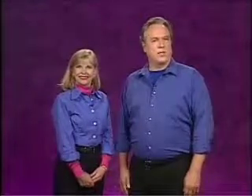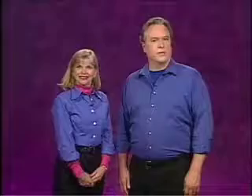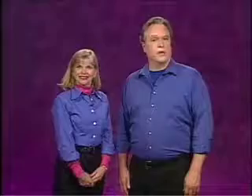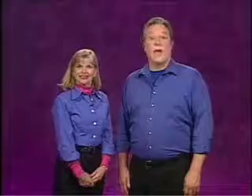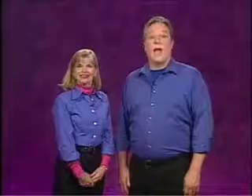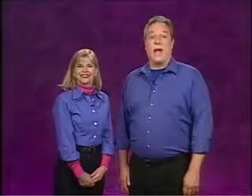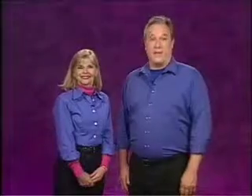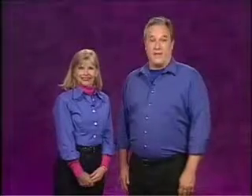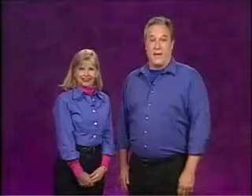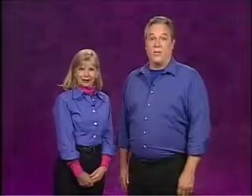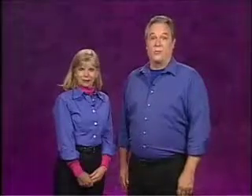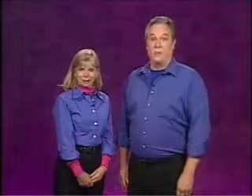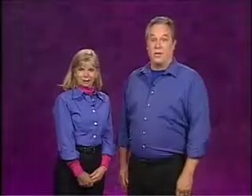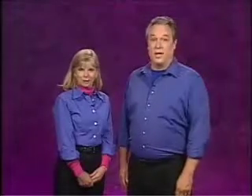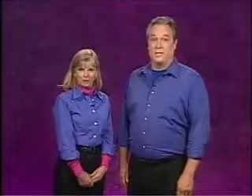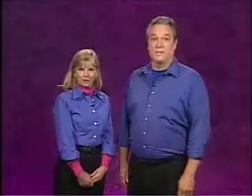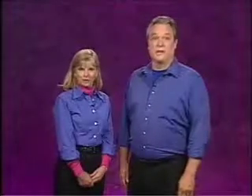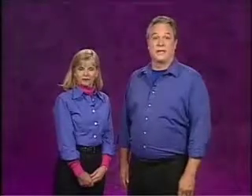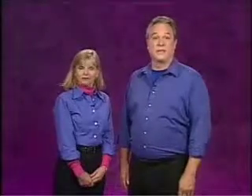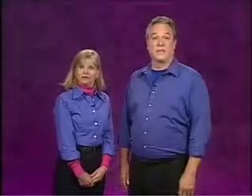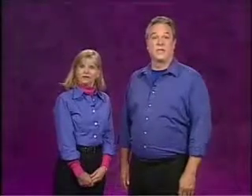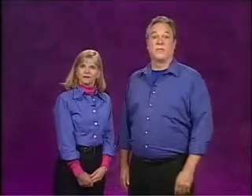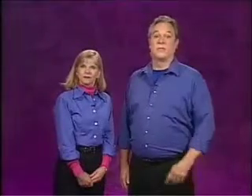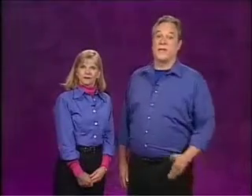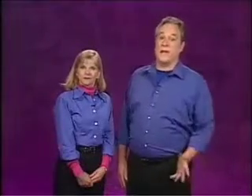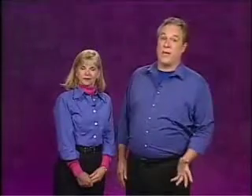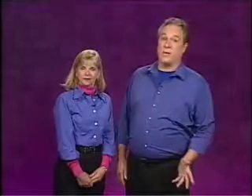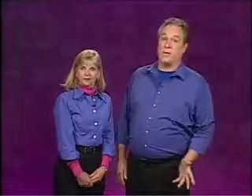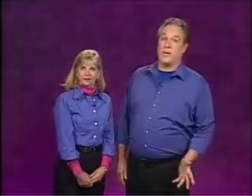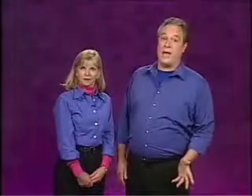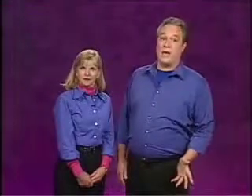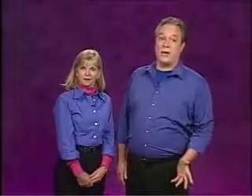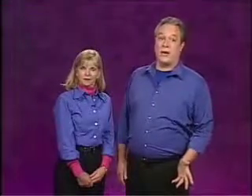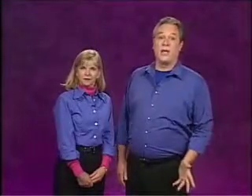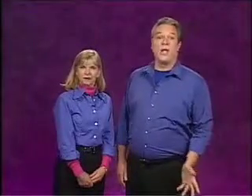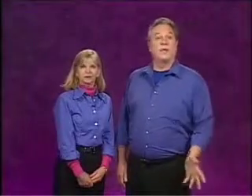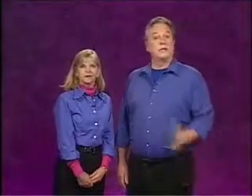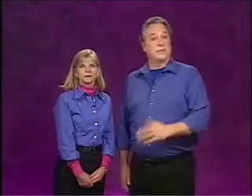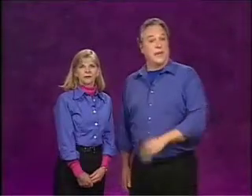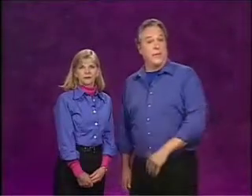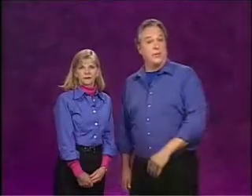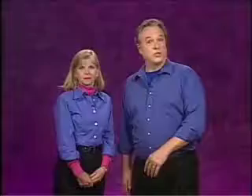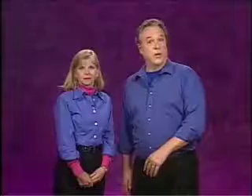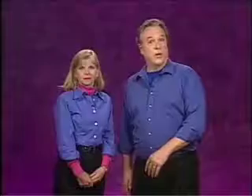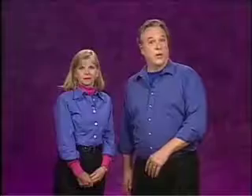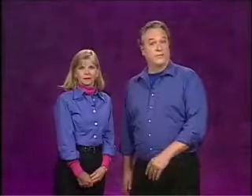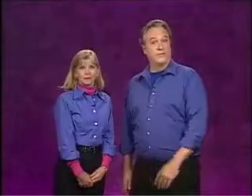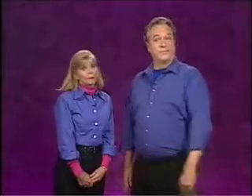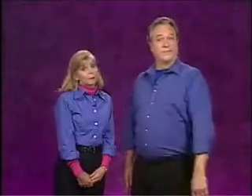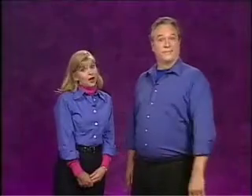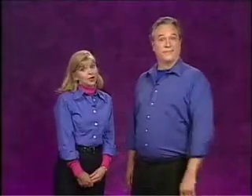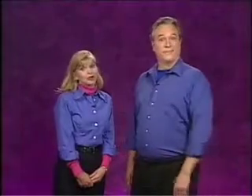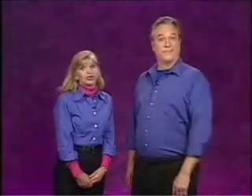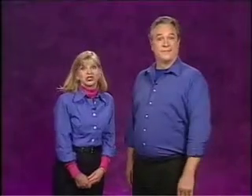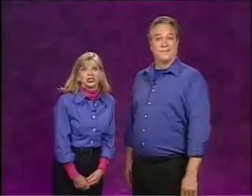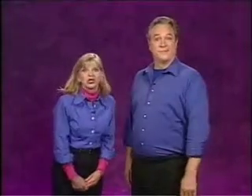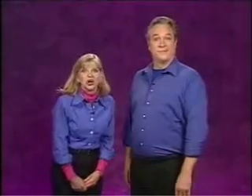numbers and the following 2 lessons that switch from sign language vocabulary to sign language grammar. But you'll still learn